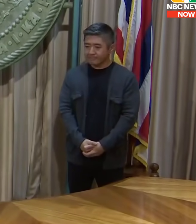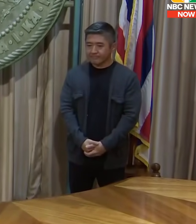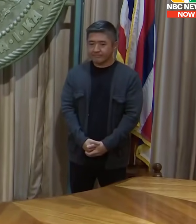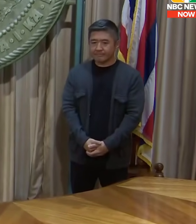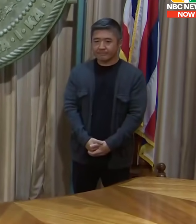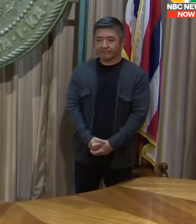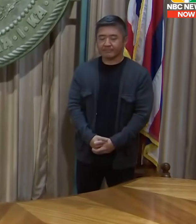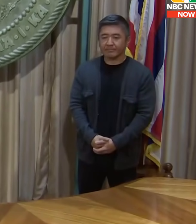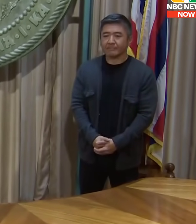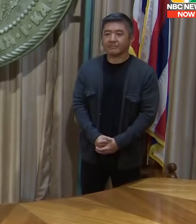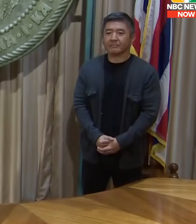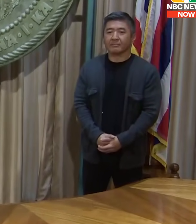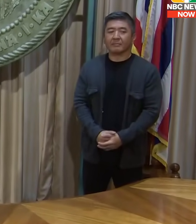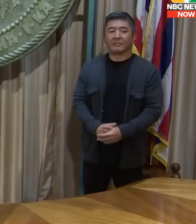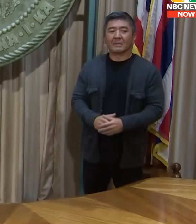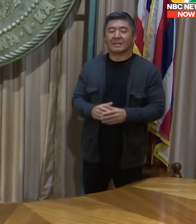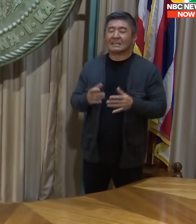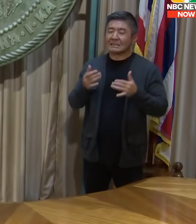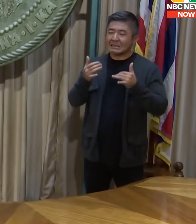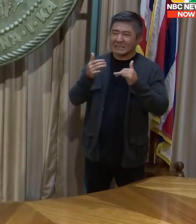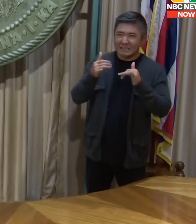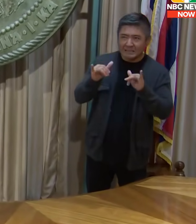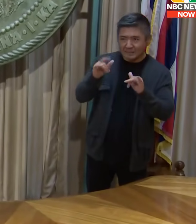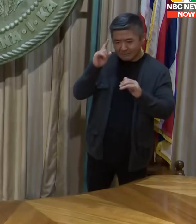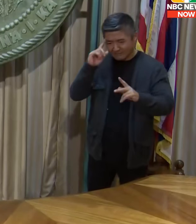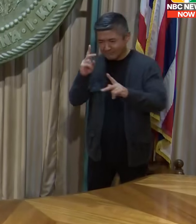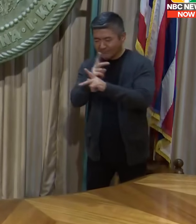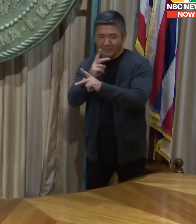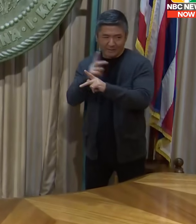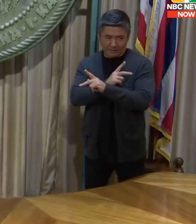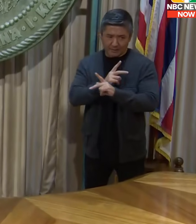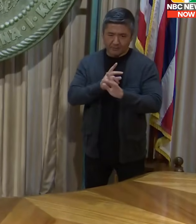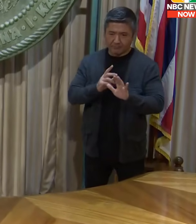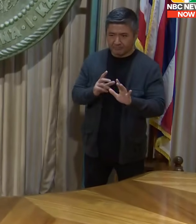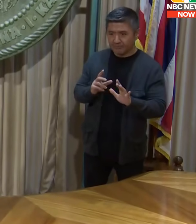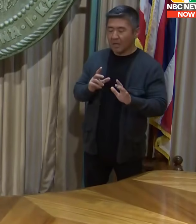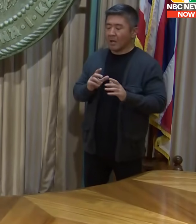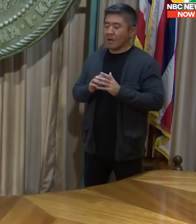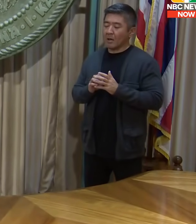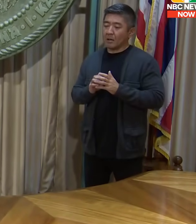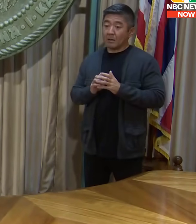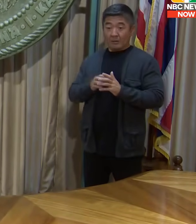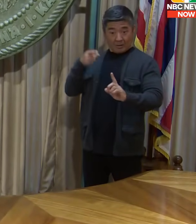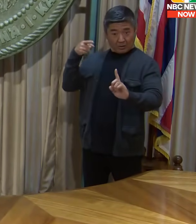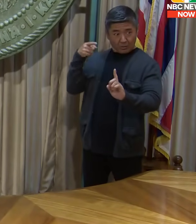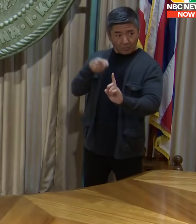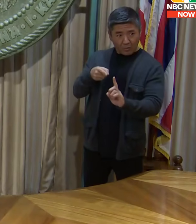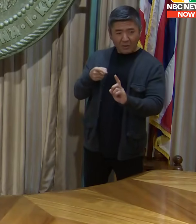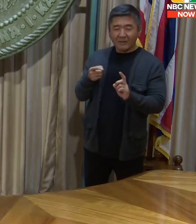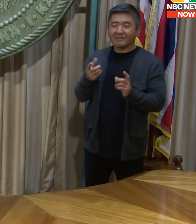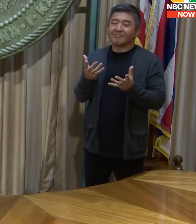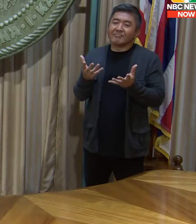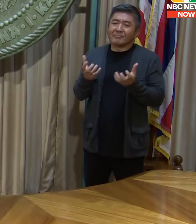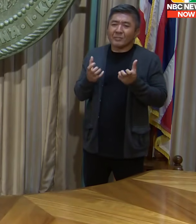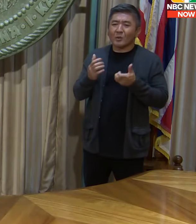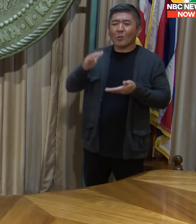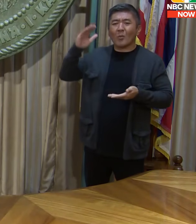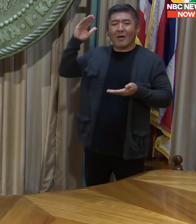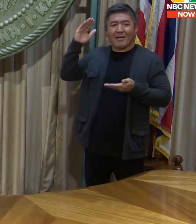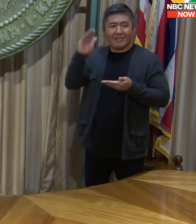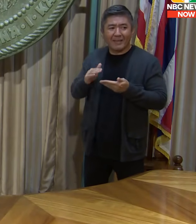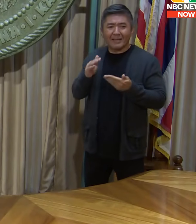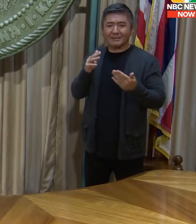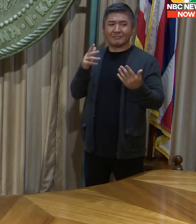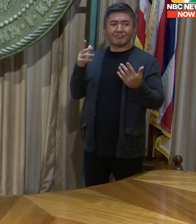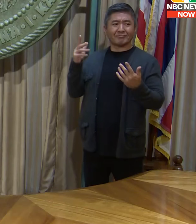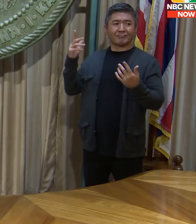Island. So we're still looking at that. The bottom line is what we want to do is limit the amount of contact that you have or